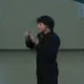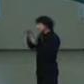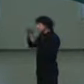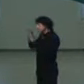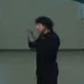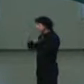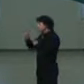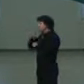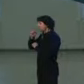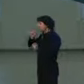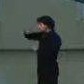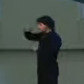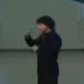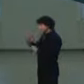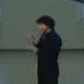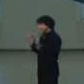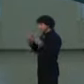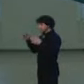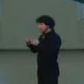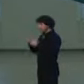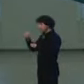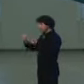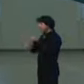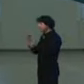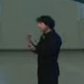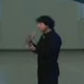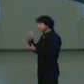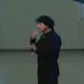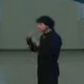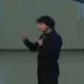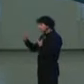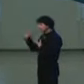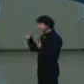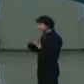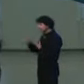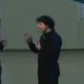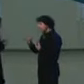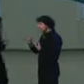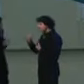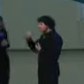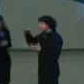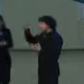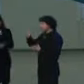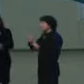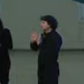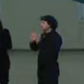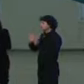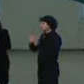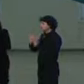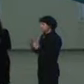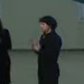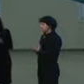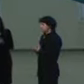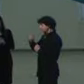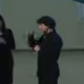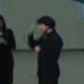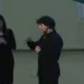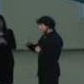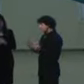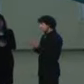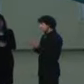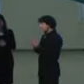to highlight what was special and unique about this, because as a lot of my colleagues are aware, we would go to events